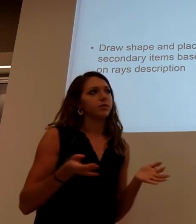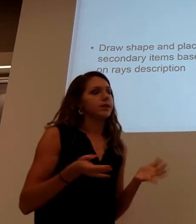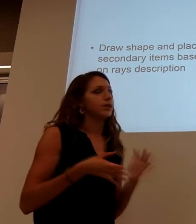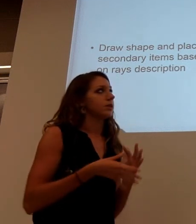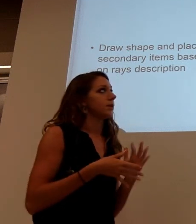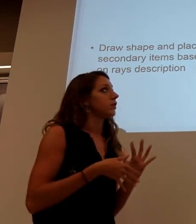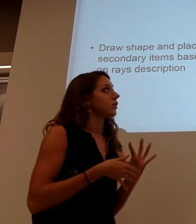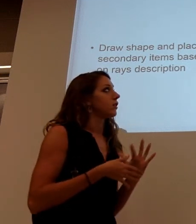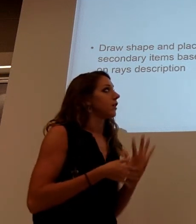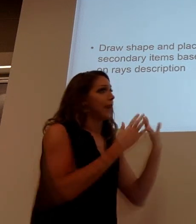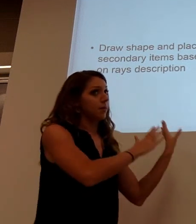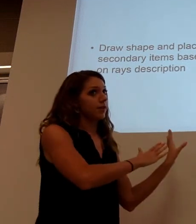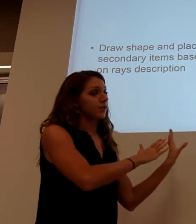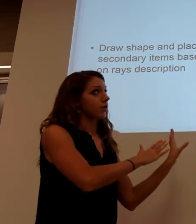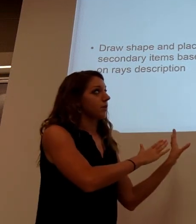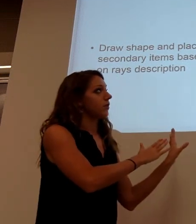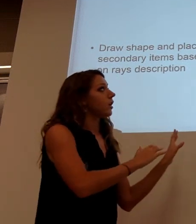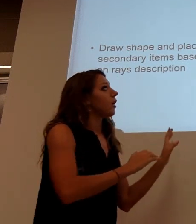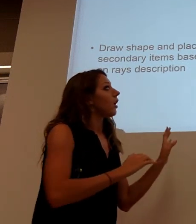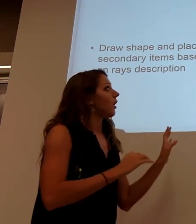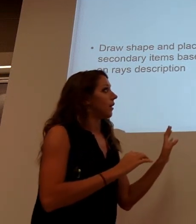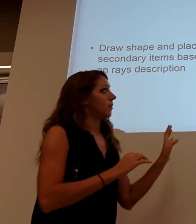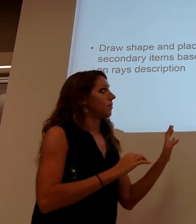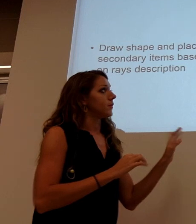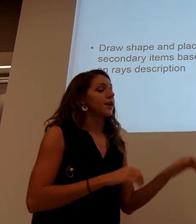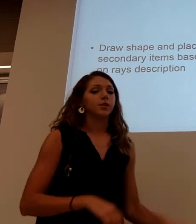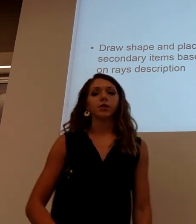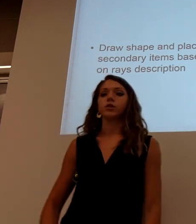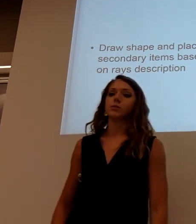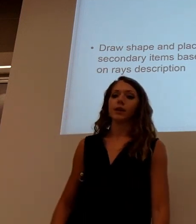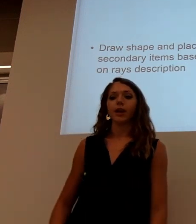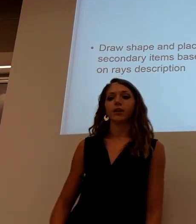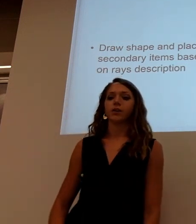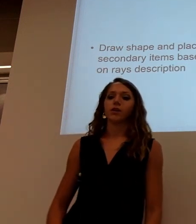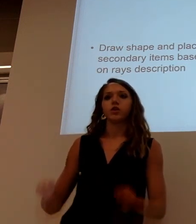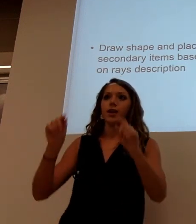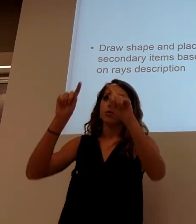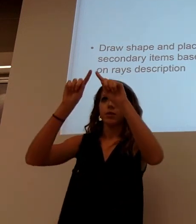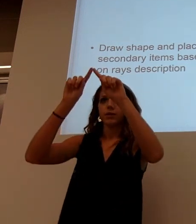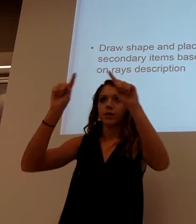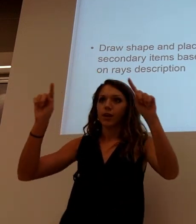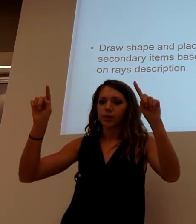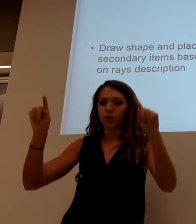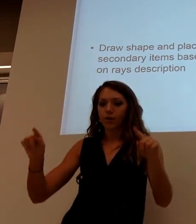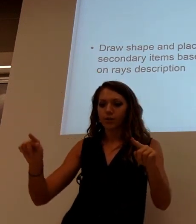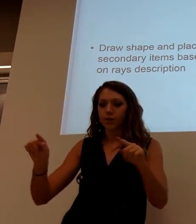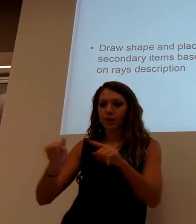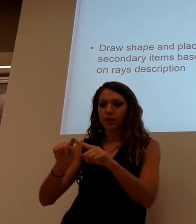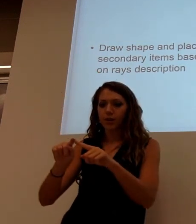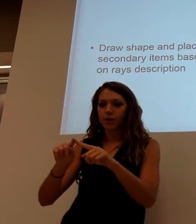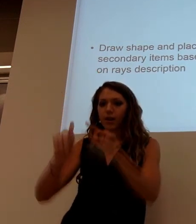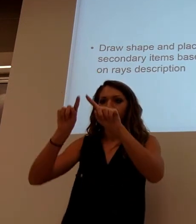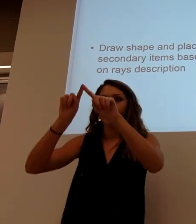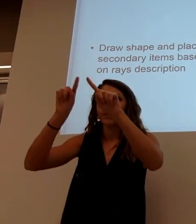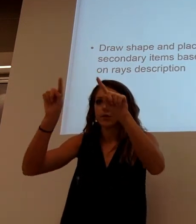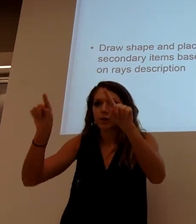he sent it to me, and then I made this from it. So he'll just be like shape, and he's gonna like draw something, and then like a